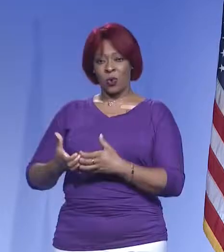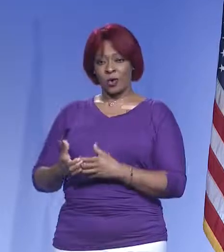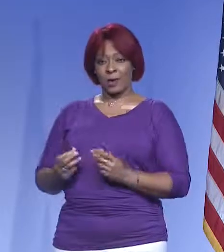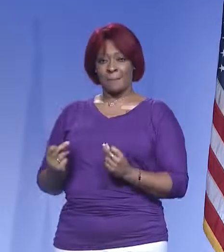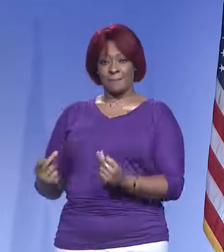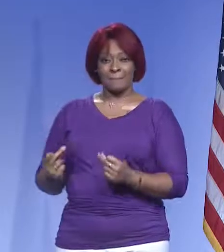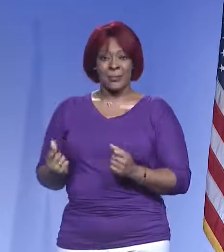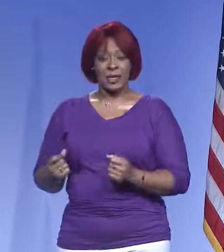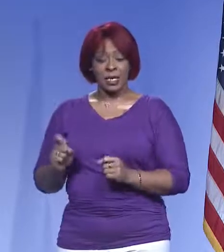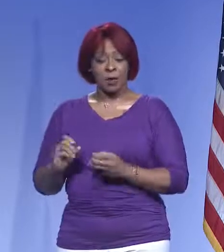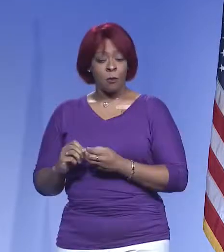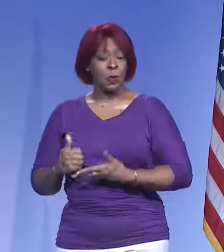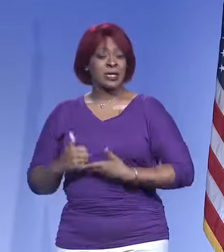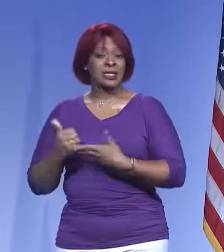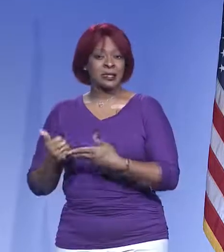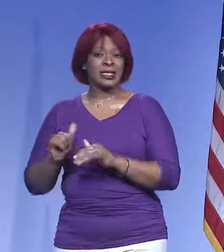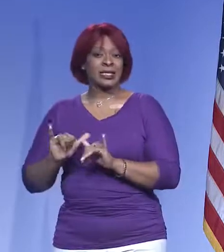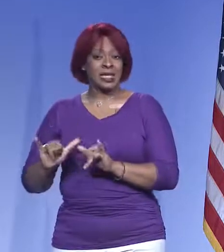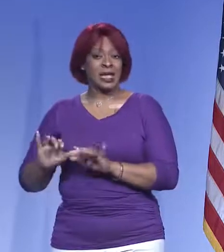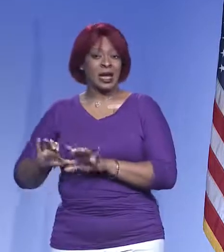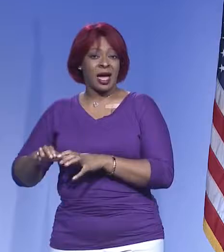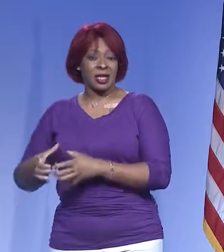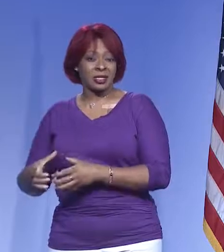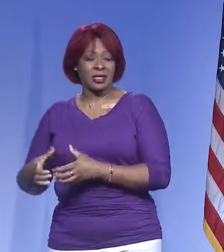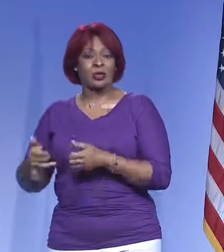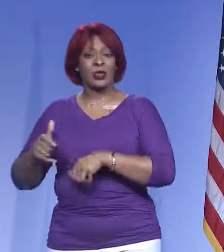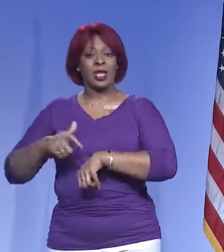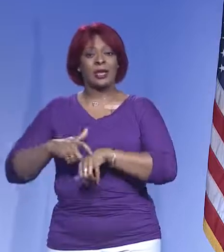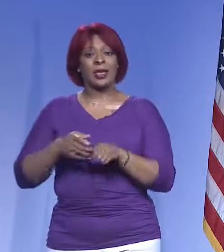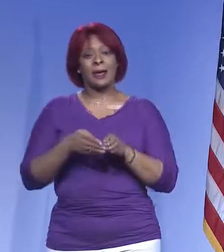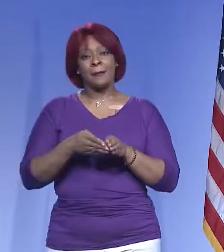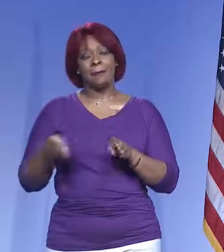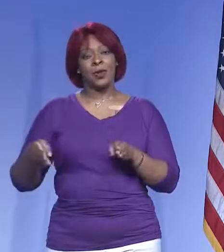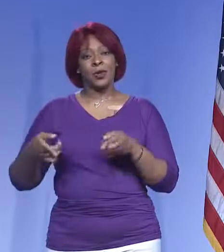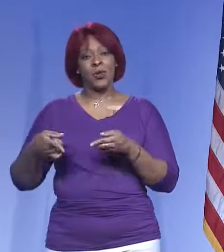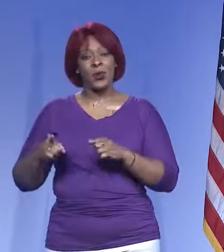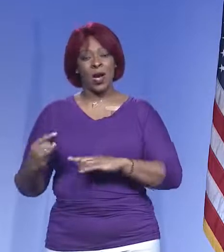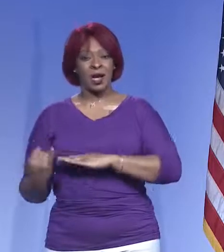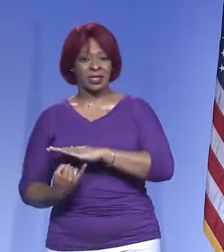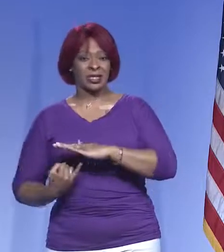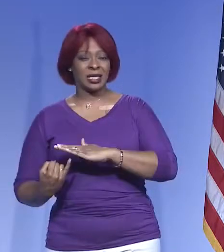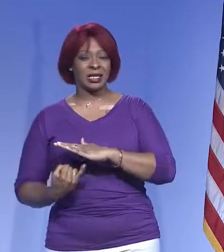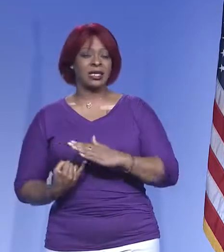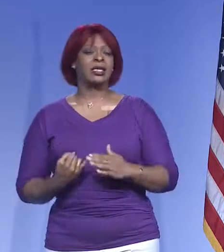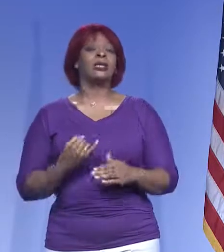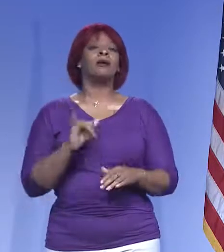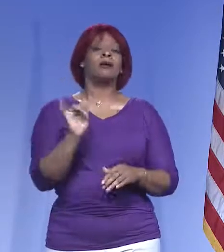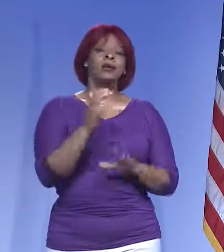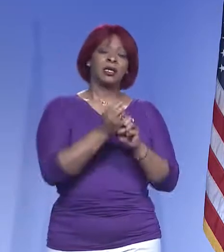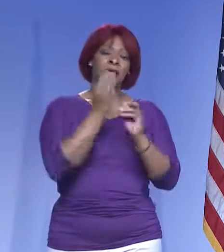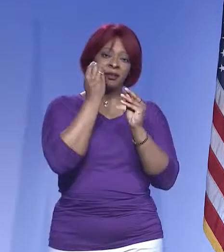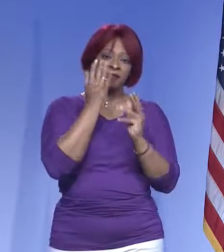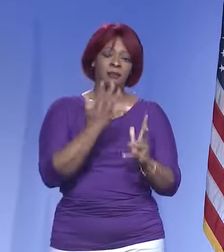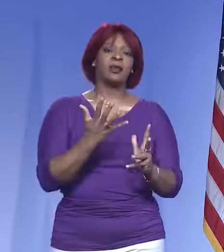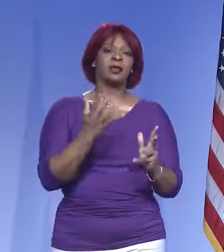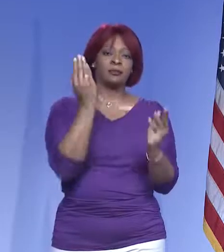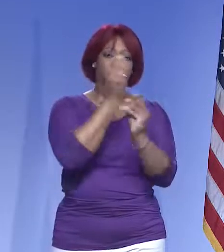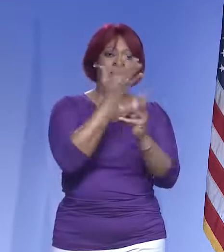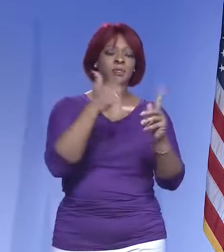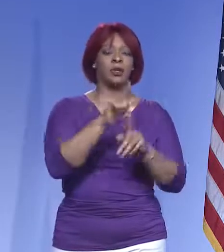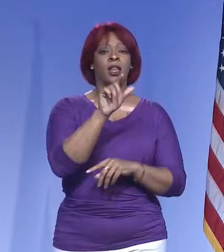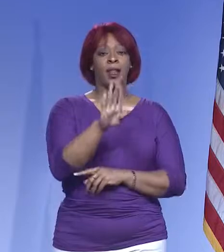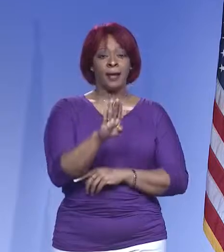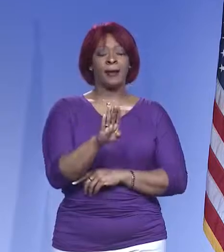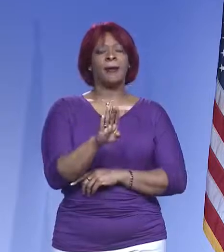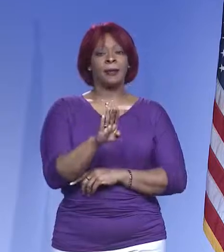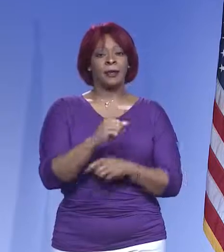if you need additional assistance to stay there during the period of time you need to be there, but also to get that information to the laboratory so